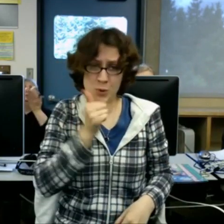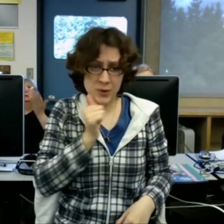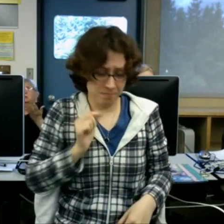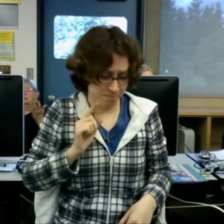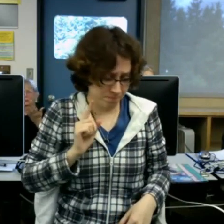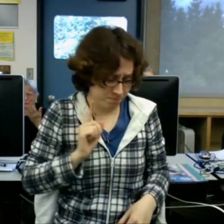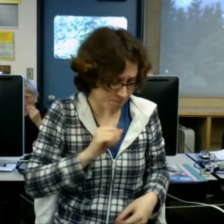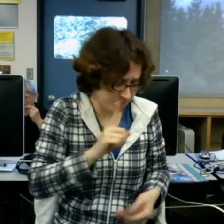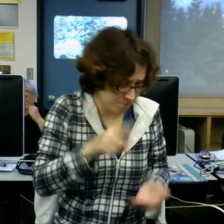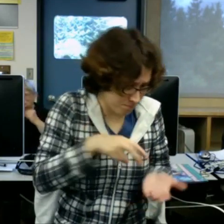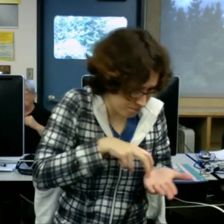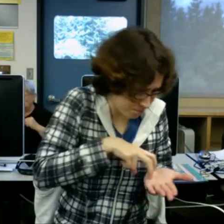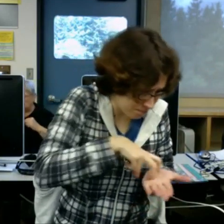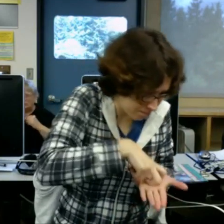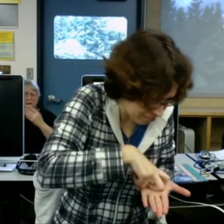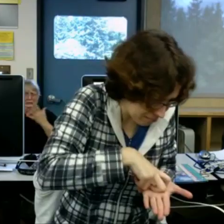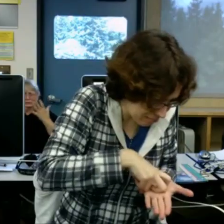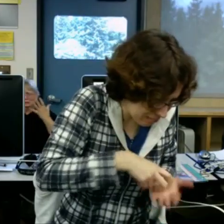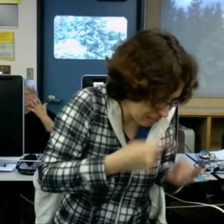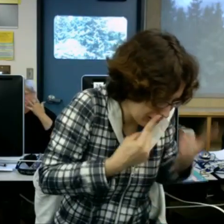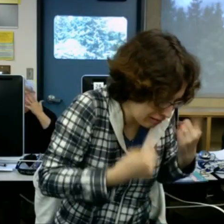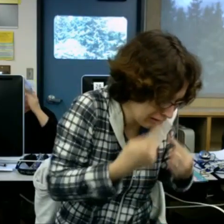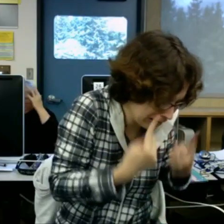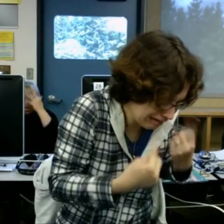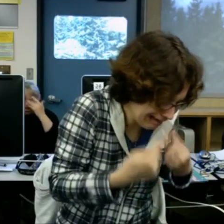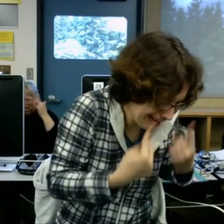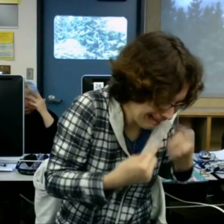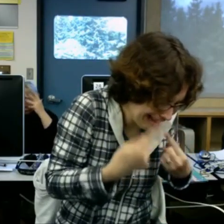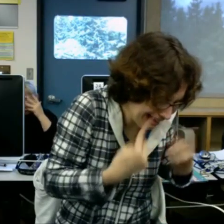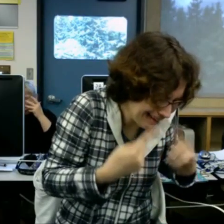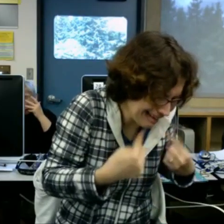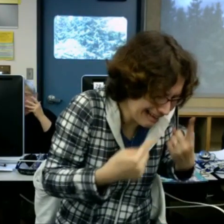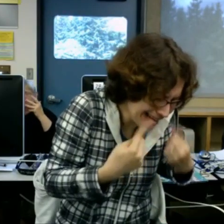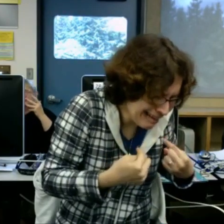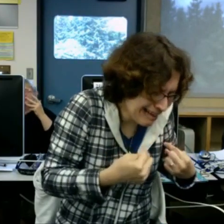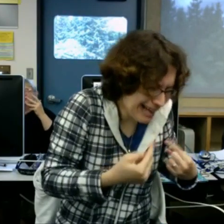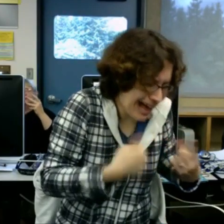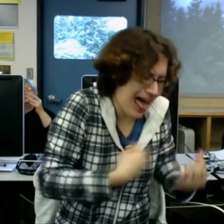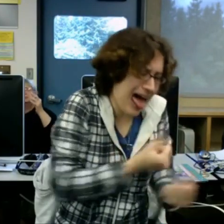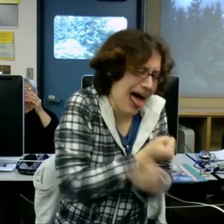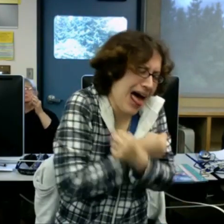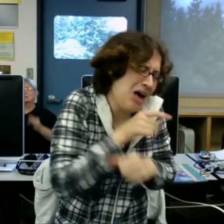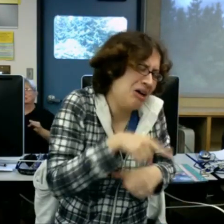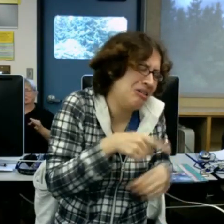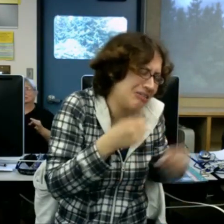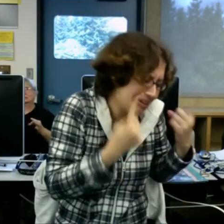Beauty walked over, knelt down, cried over him. "I love you," she